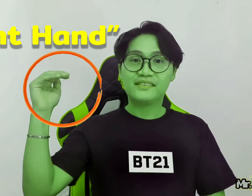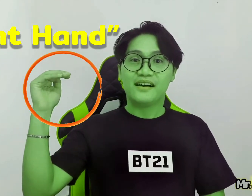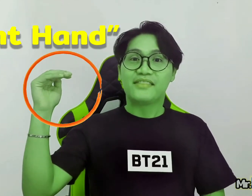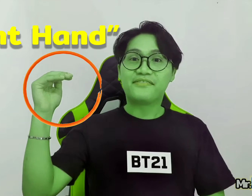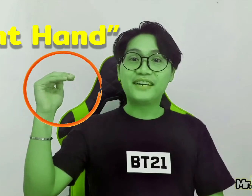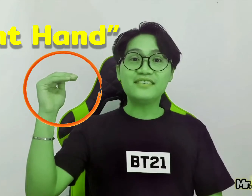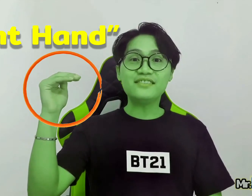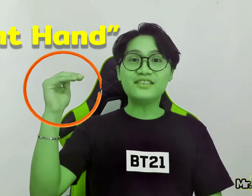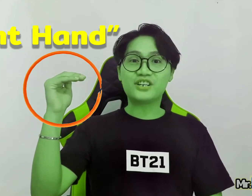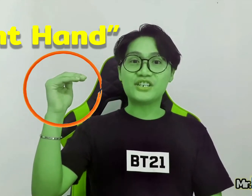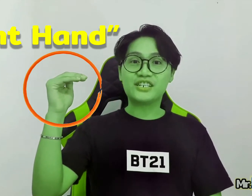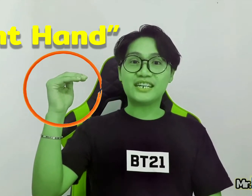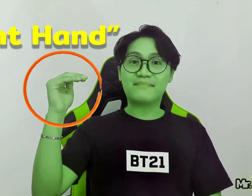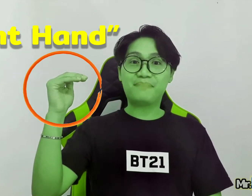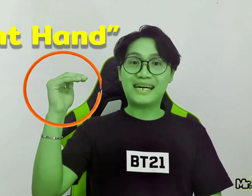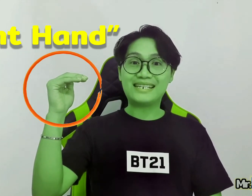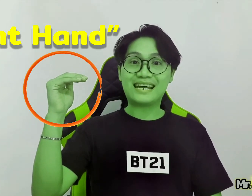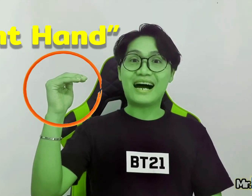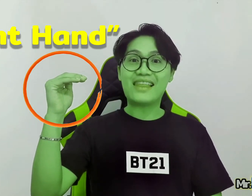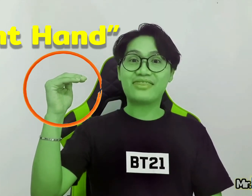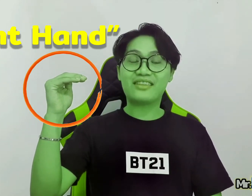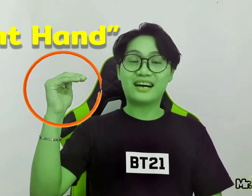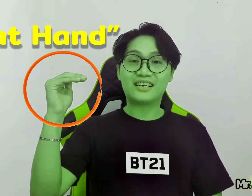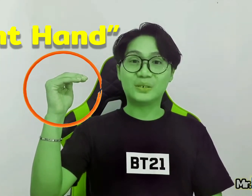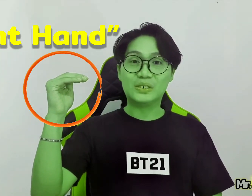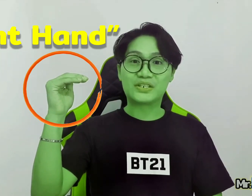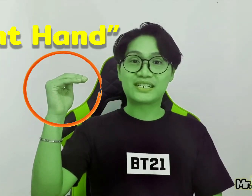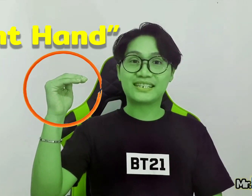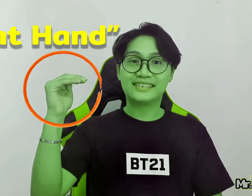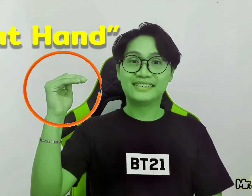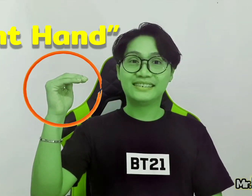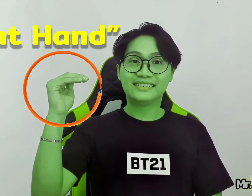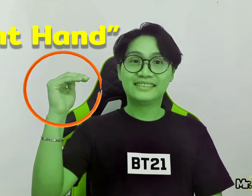The fingers are touching and bent at the knuckles.